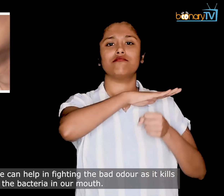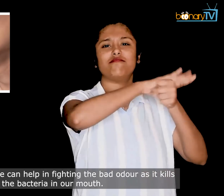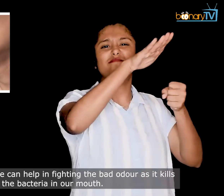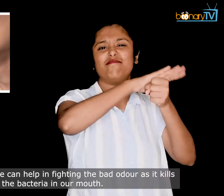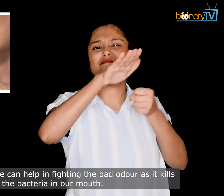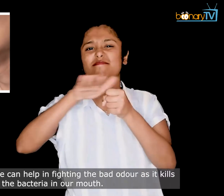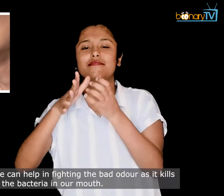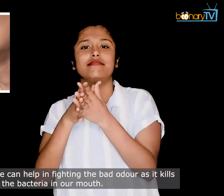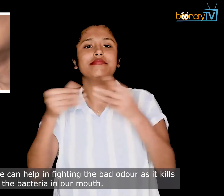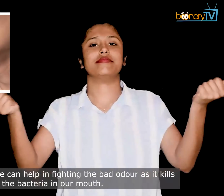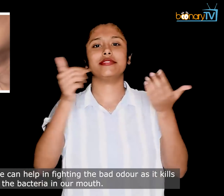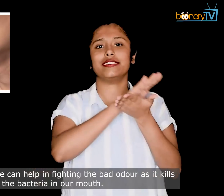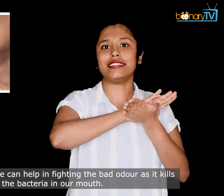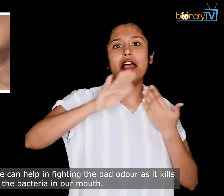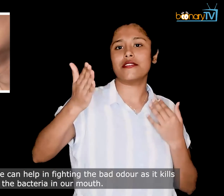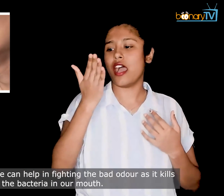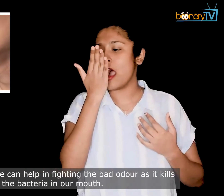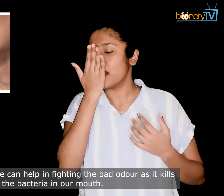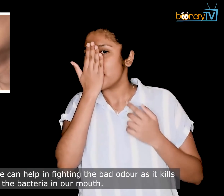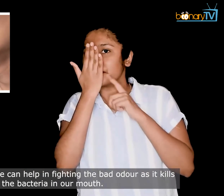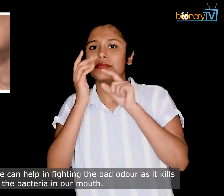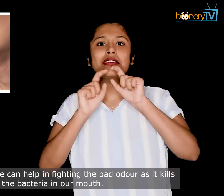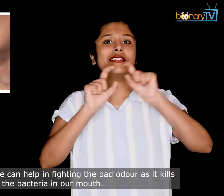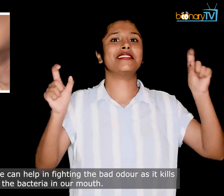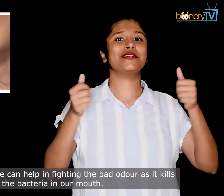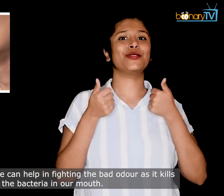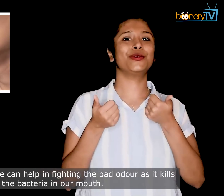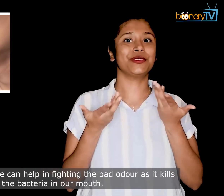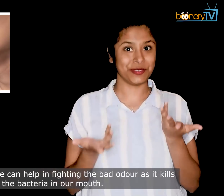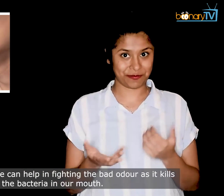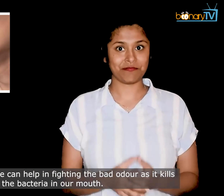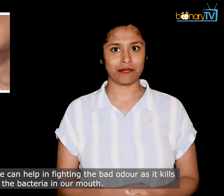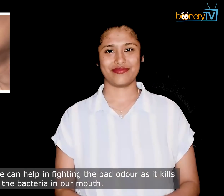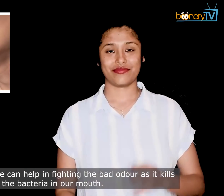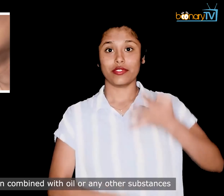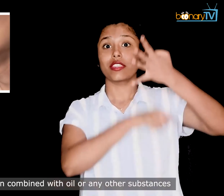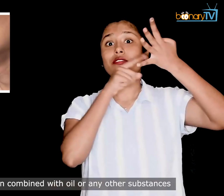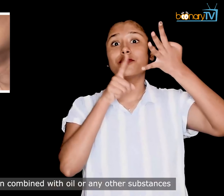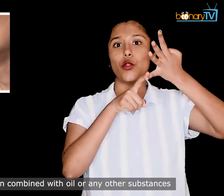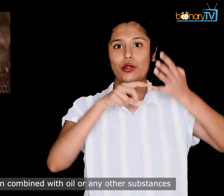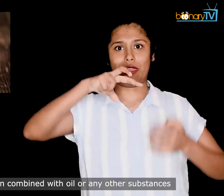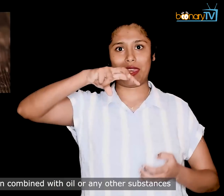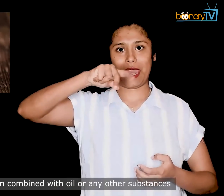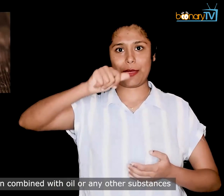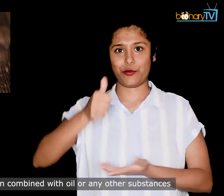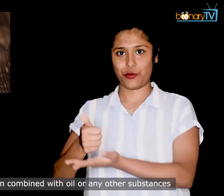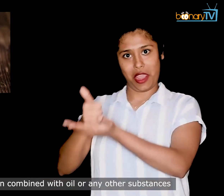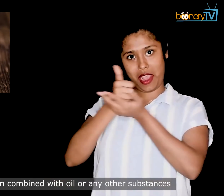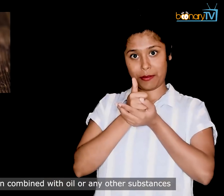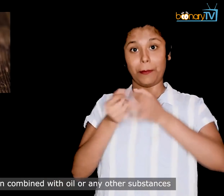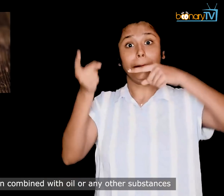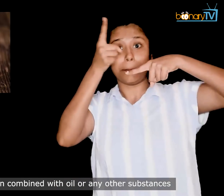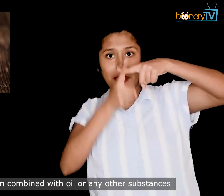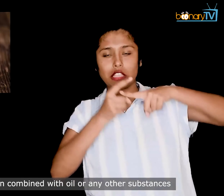help in fighting the bad odor as it kills the bacteria in our mouth. Lemon juice, when combined